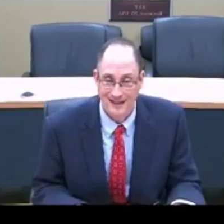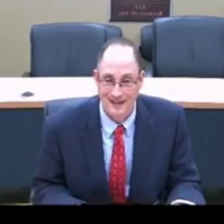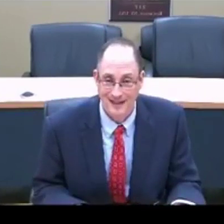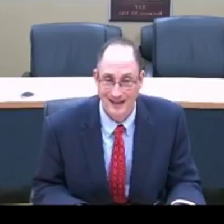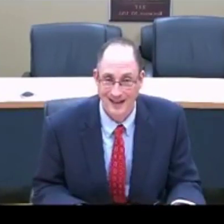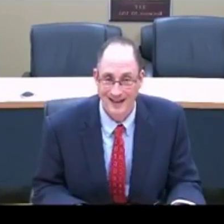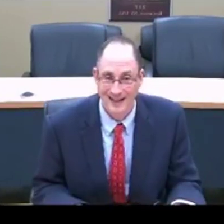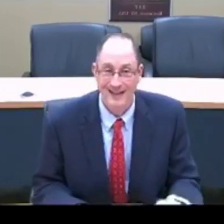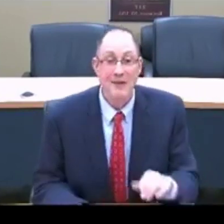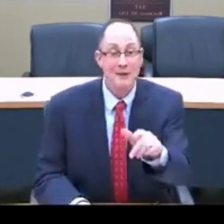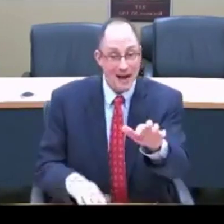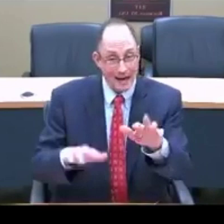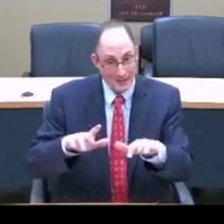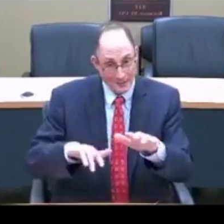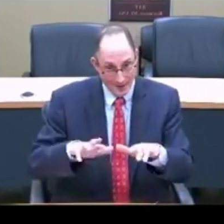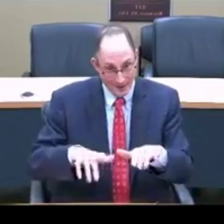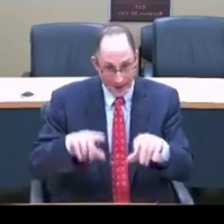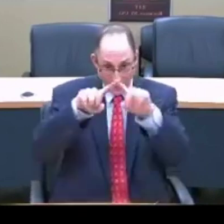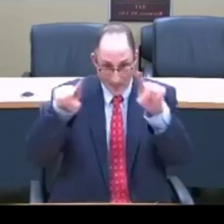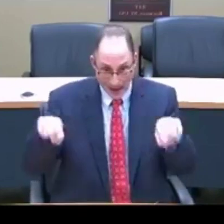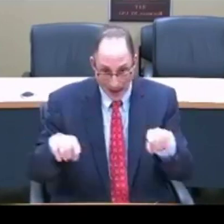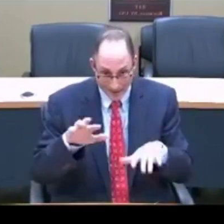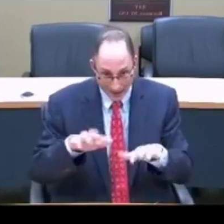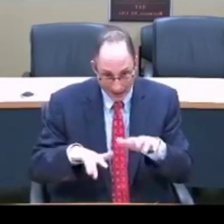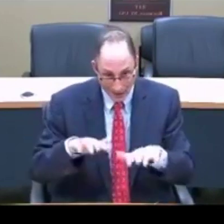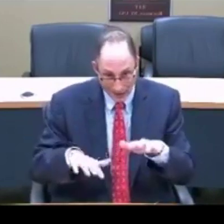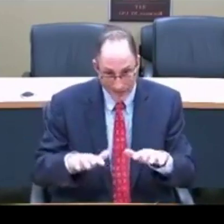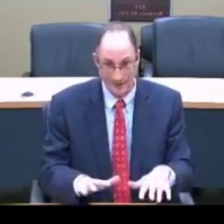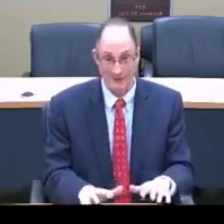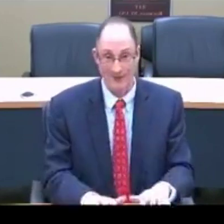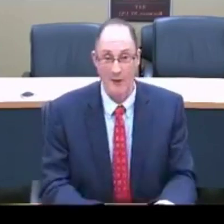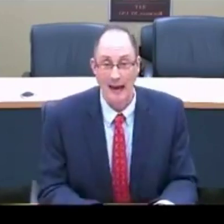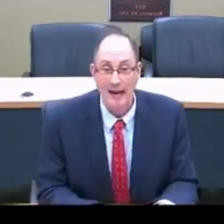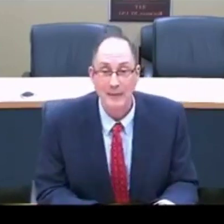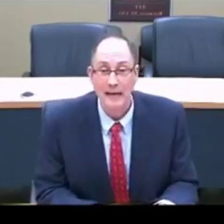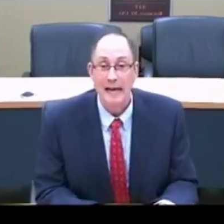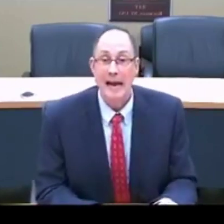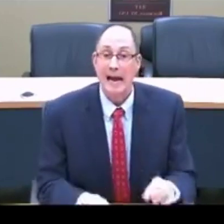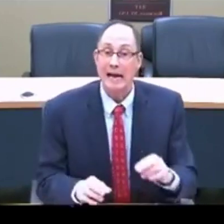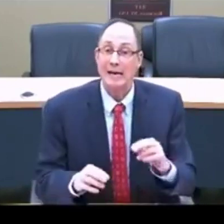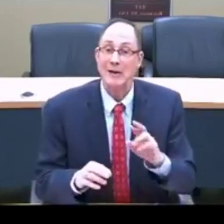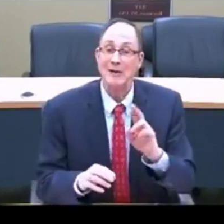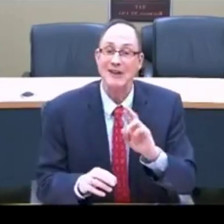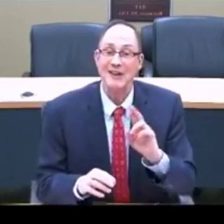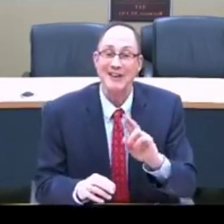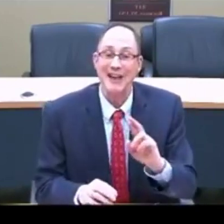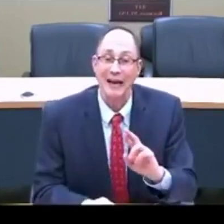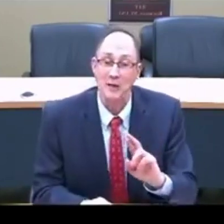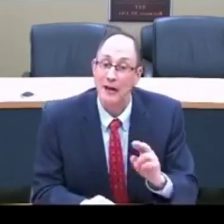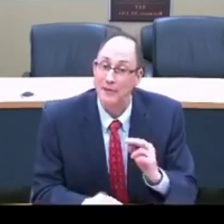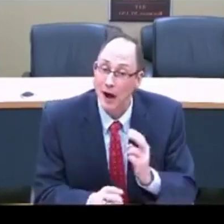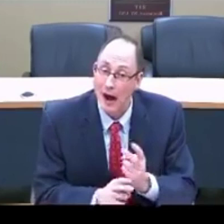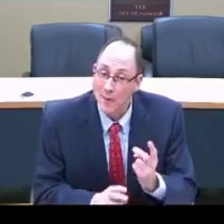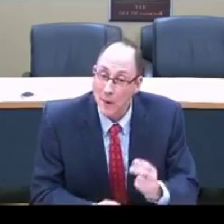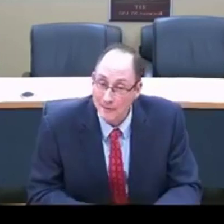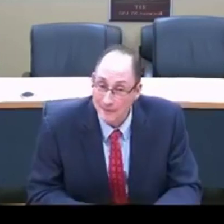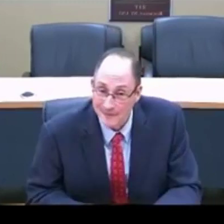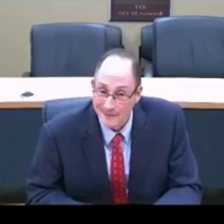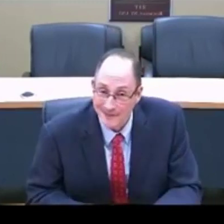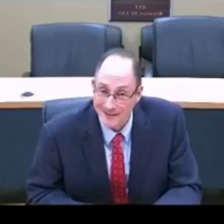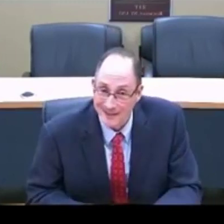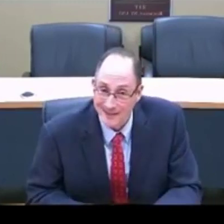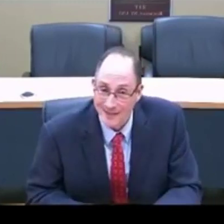I guess. Maybe. Right. With the modern, you're typing. Okay. Yeah. Oh, cool. Yay. Okay. You ready for a hard one?